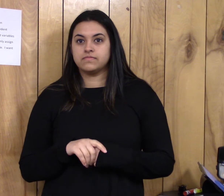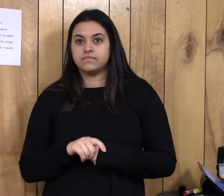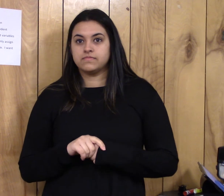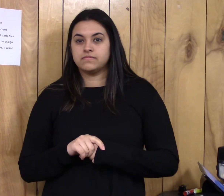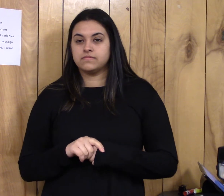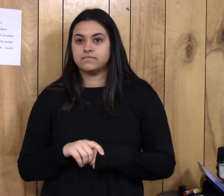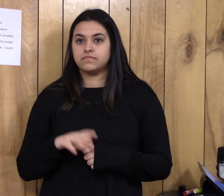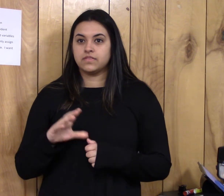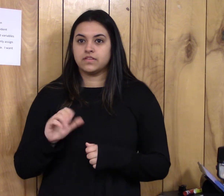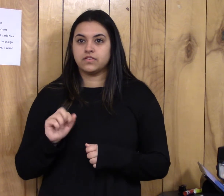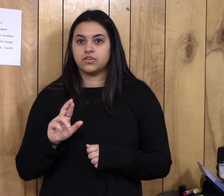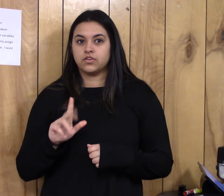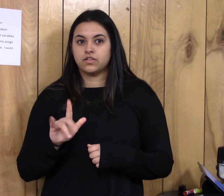Carly,